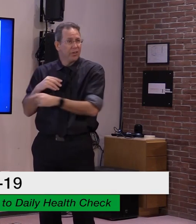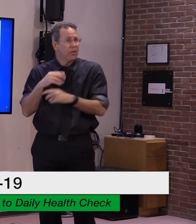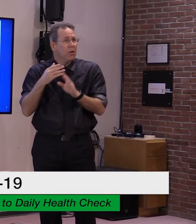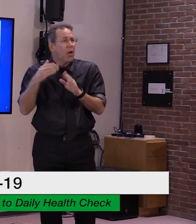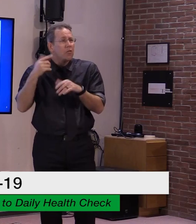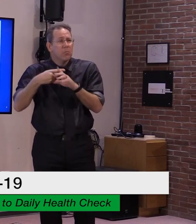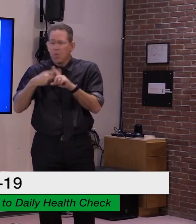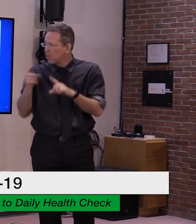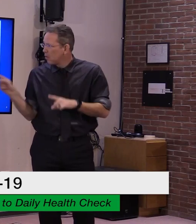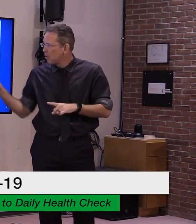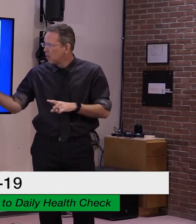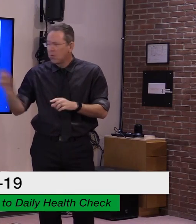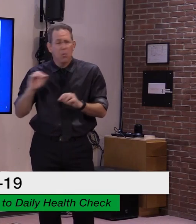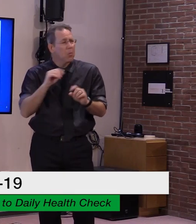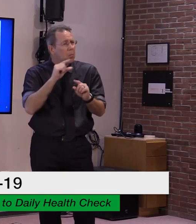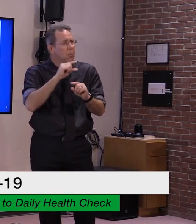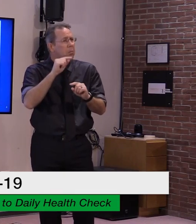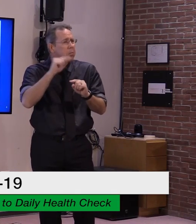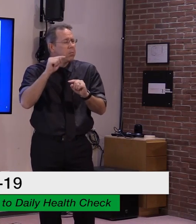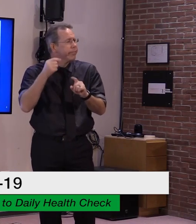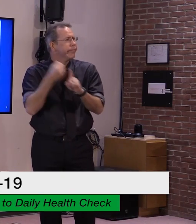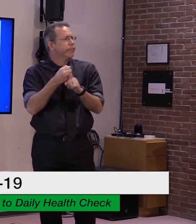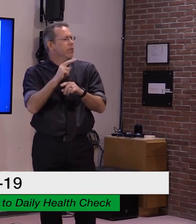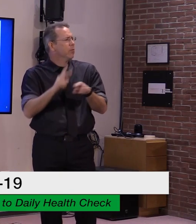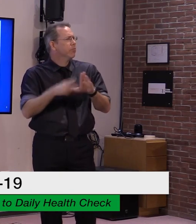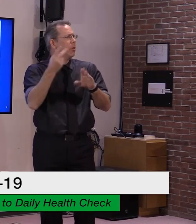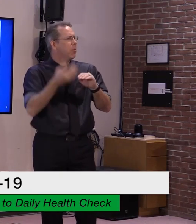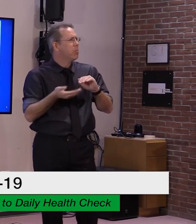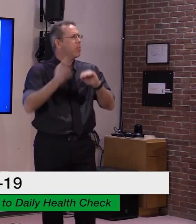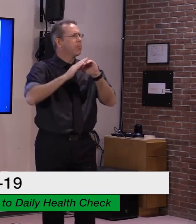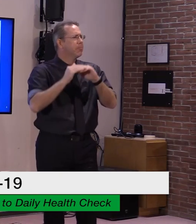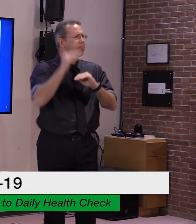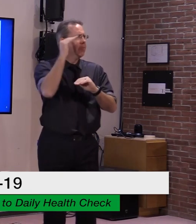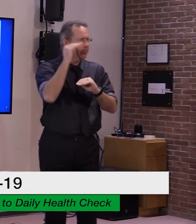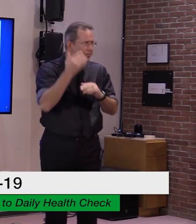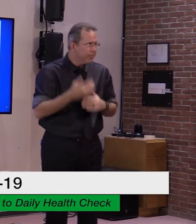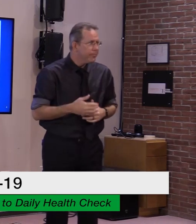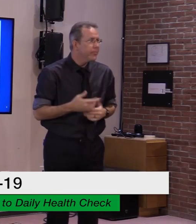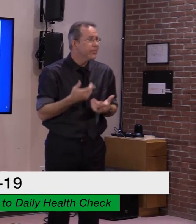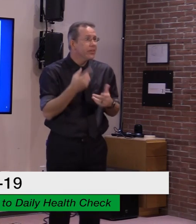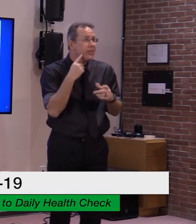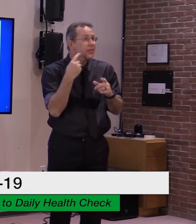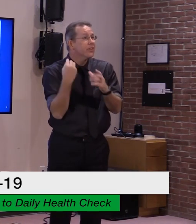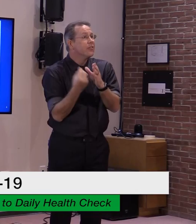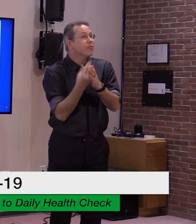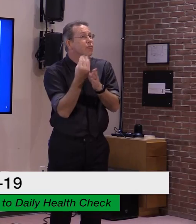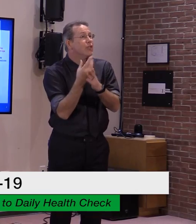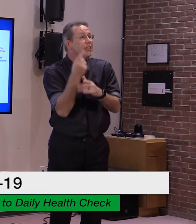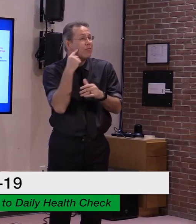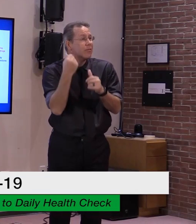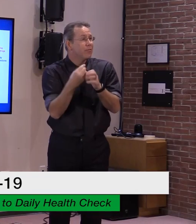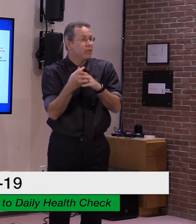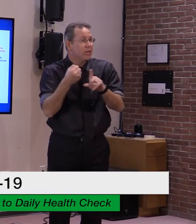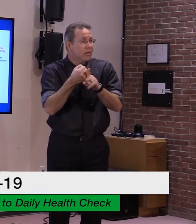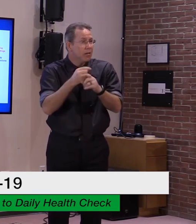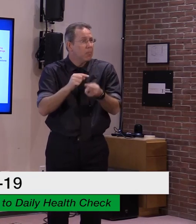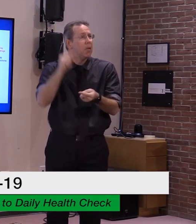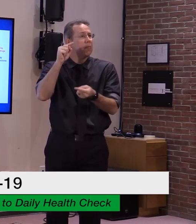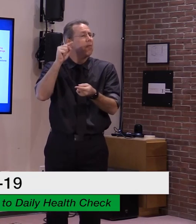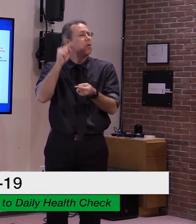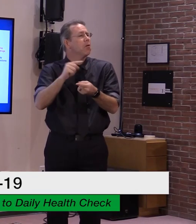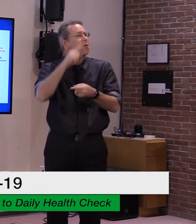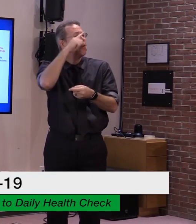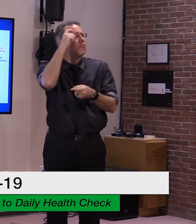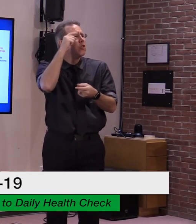april may and june combined similarly here in vermont we've reported over 40 percent of our